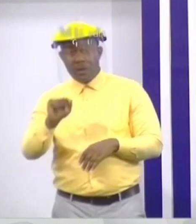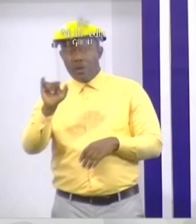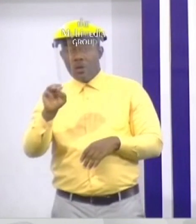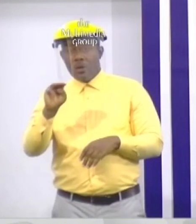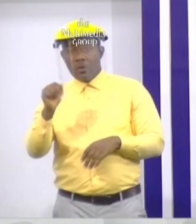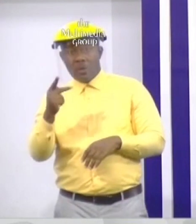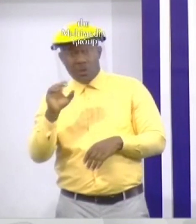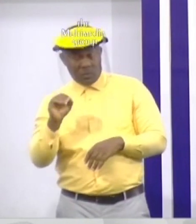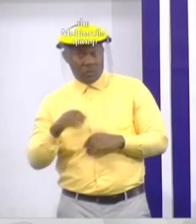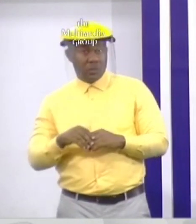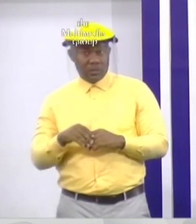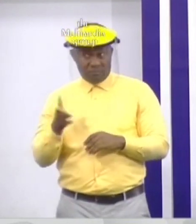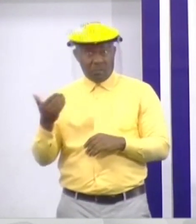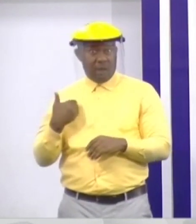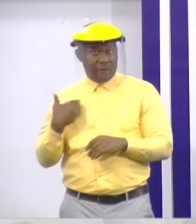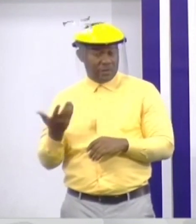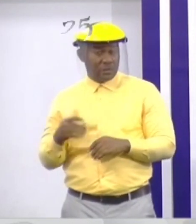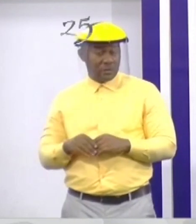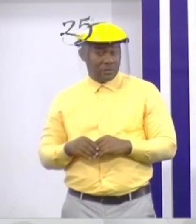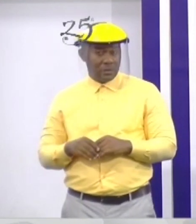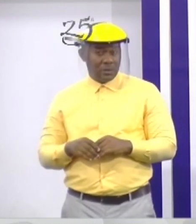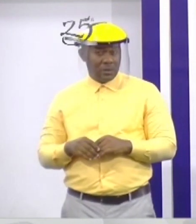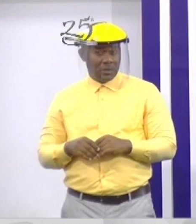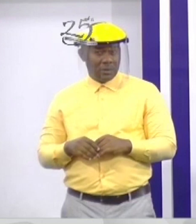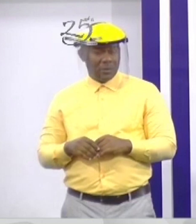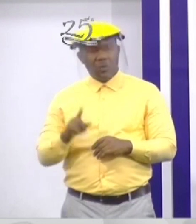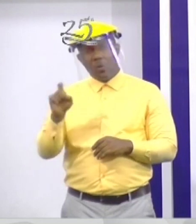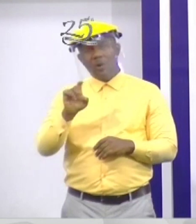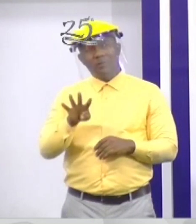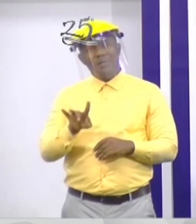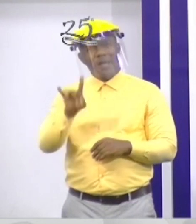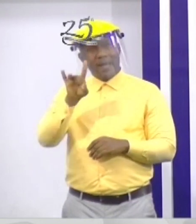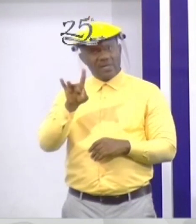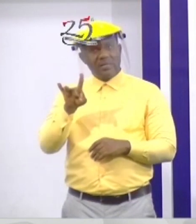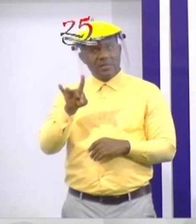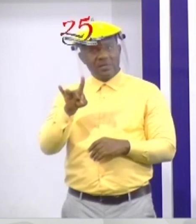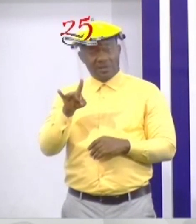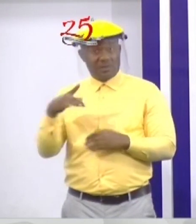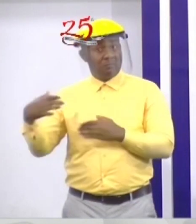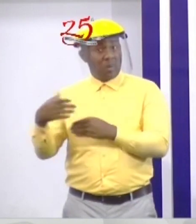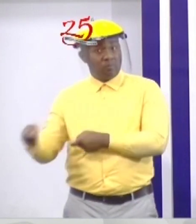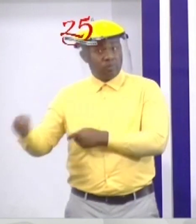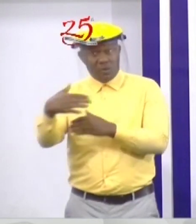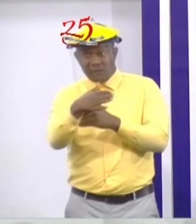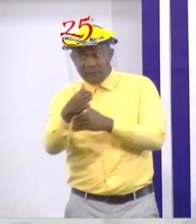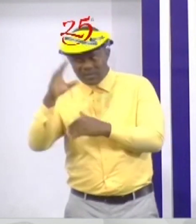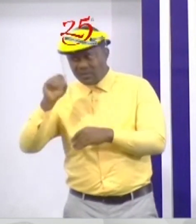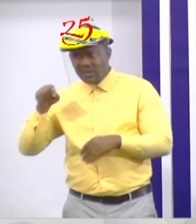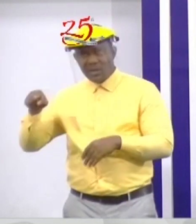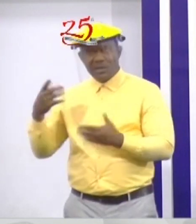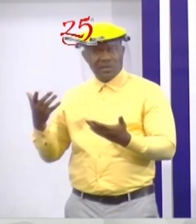Ewim. Currently, about 148 fishermen were under quarantine in Mori. They have completed